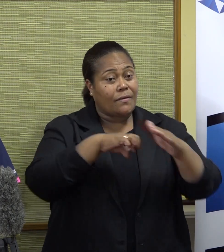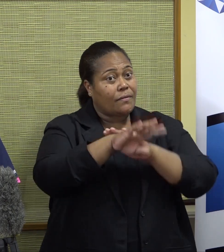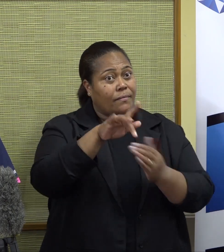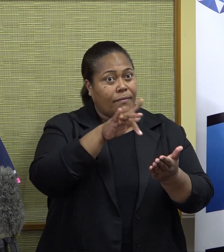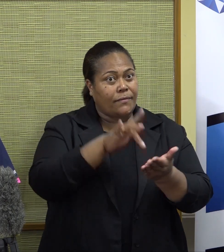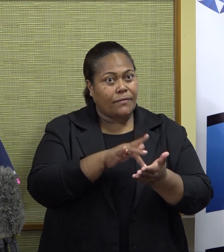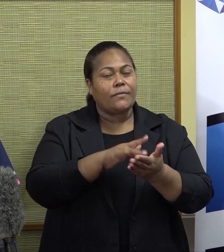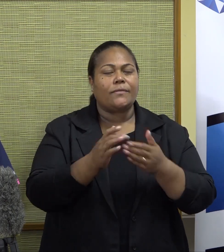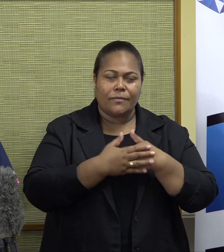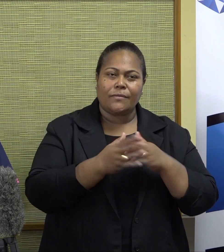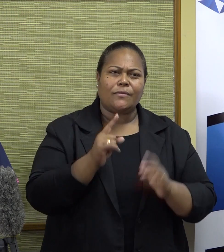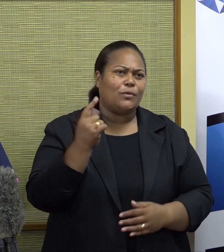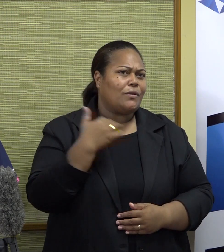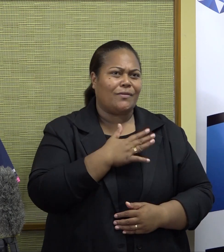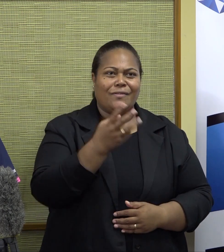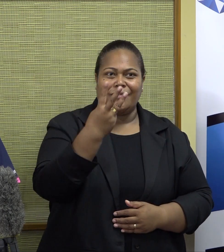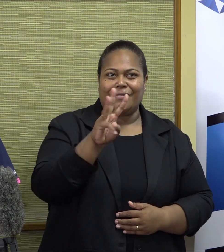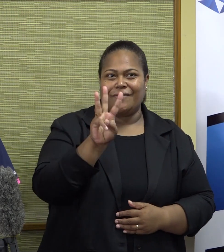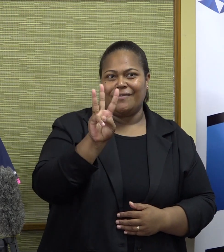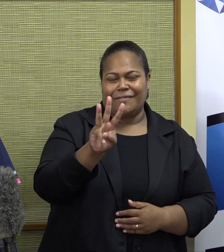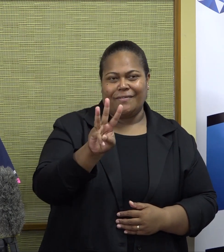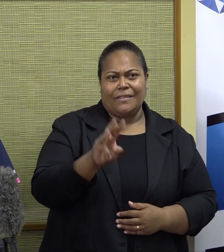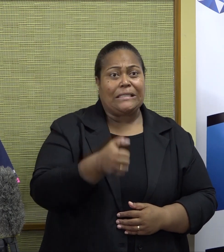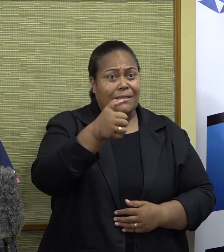centre open remains at 133 with